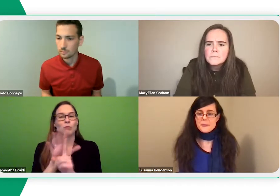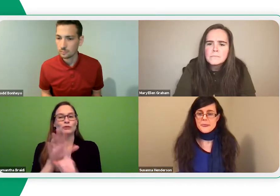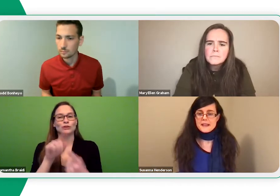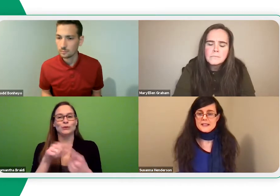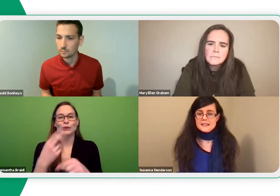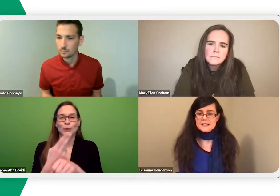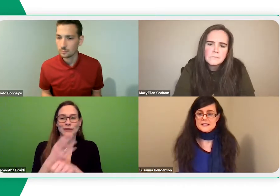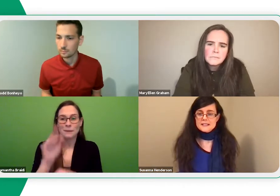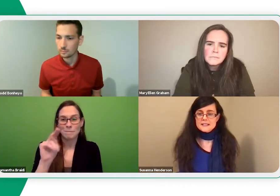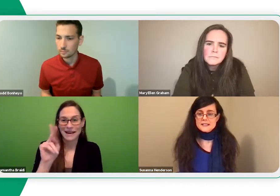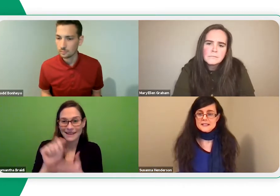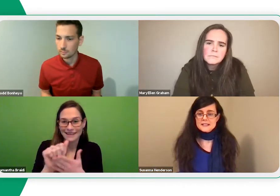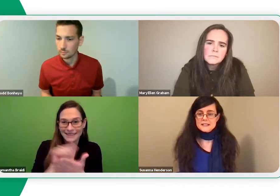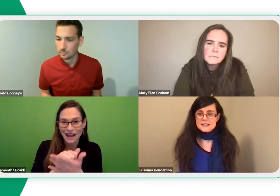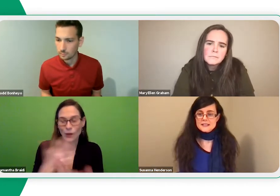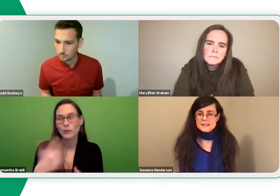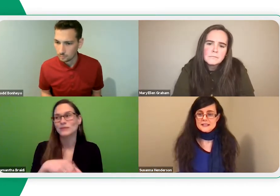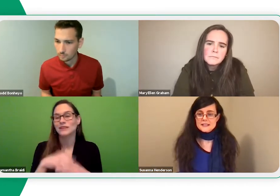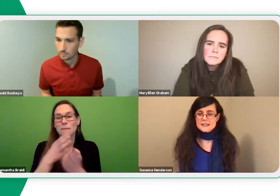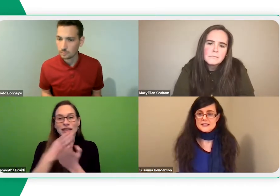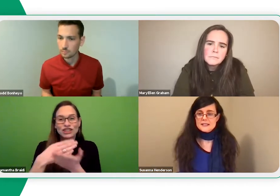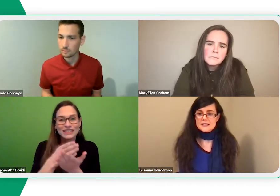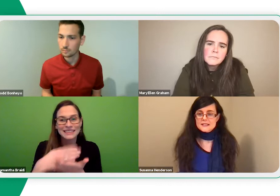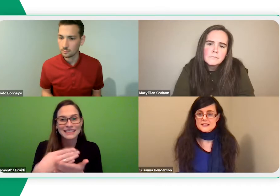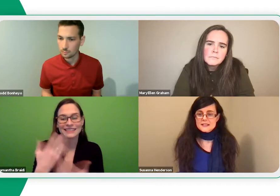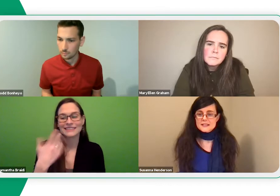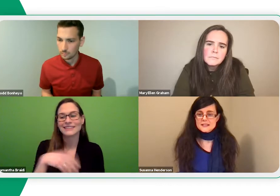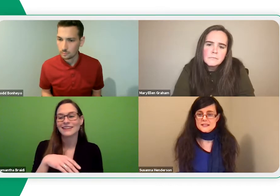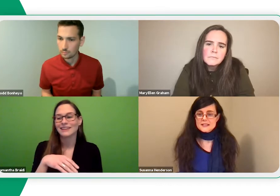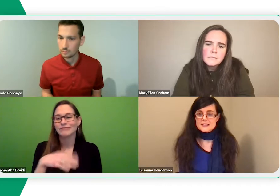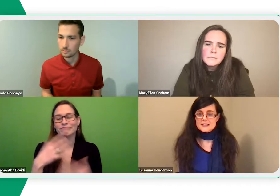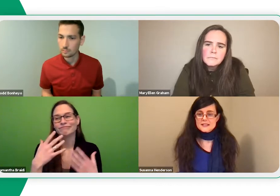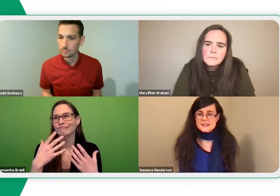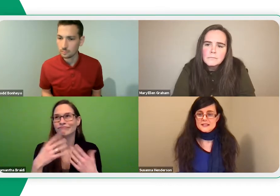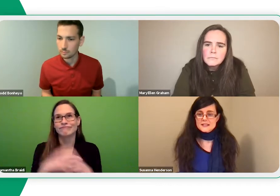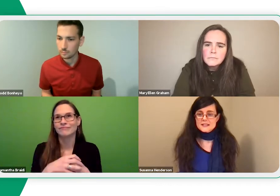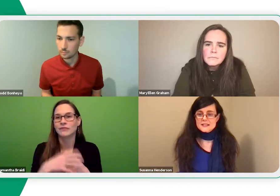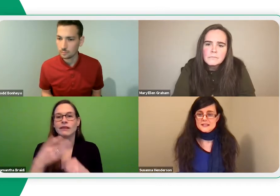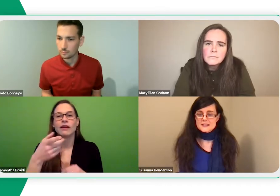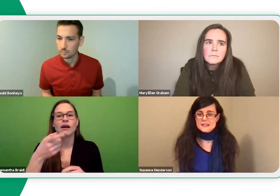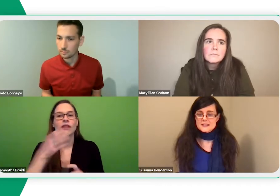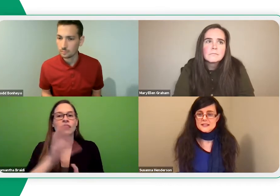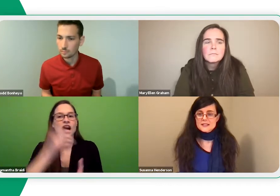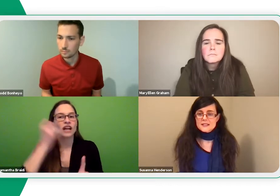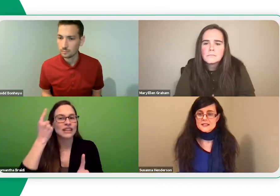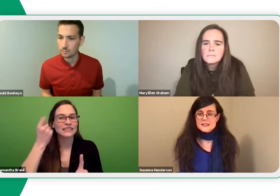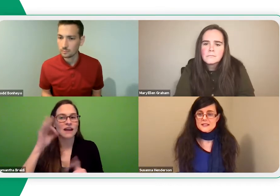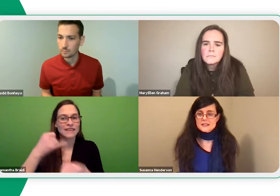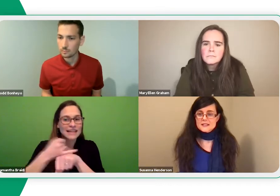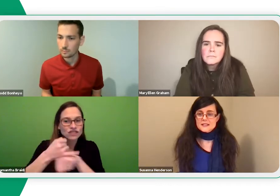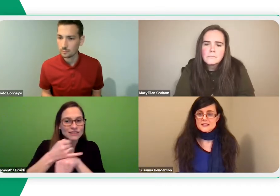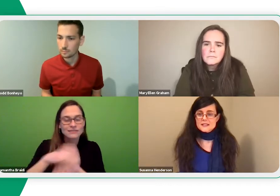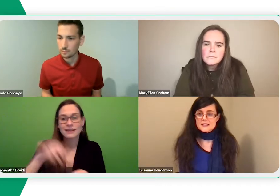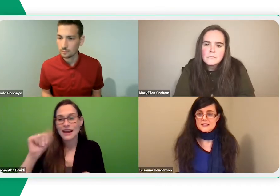This is Sam. I think it goes back to exposure in terms of how to use a bank account, how to